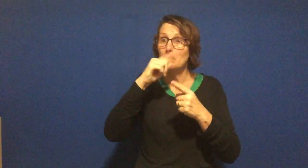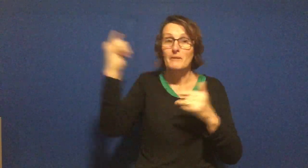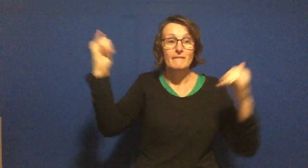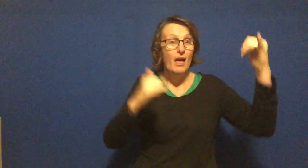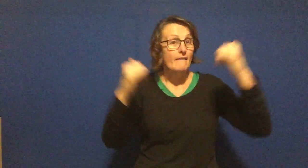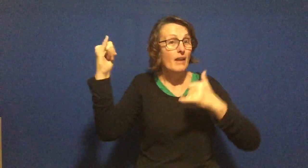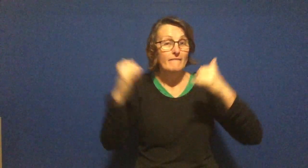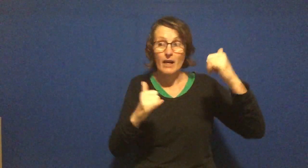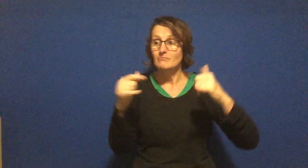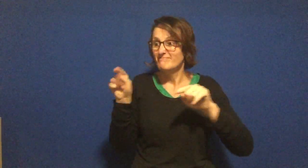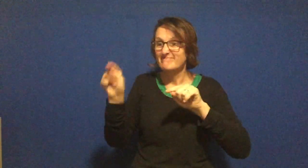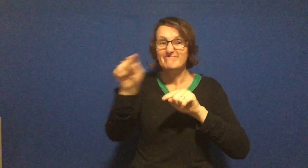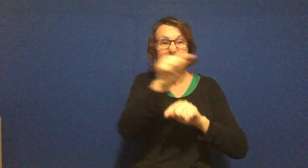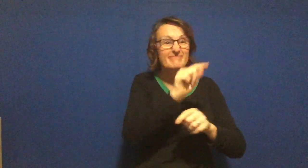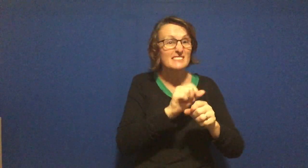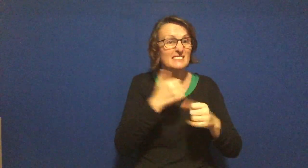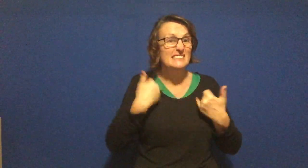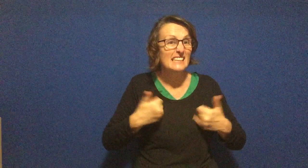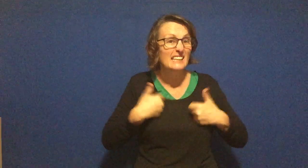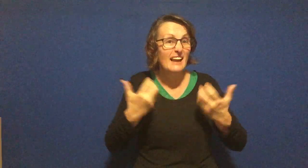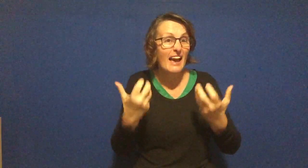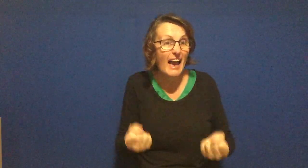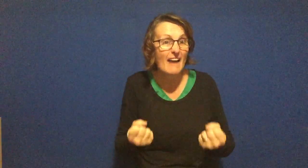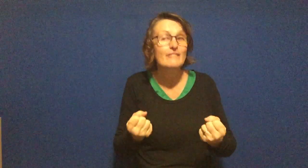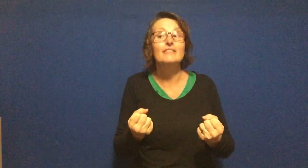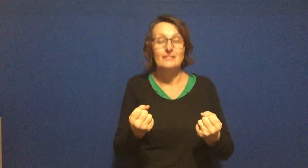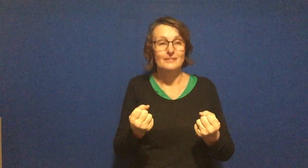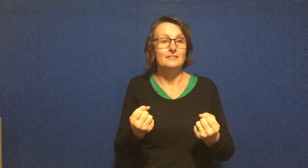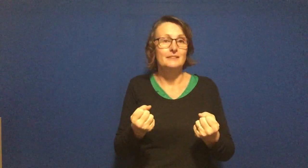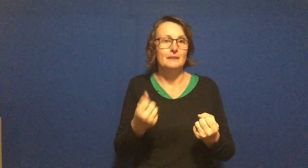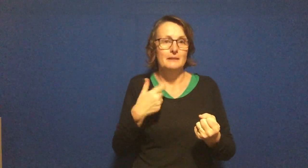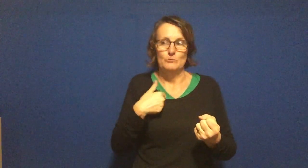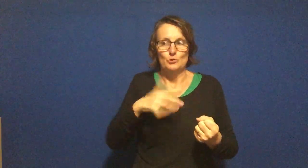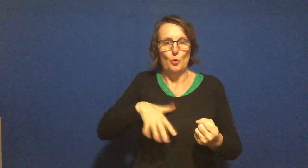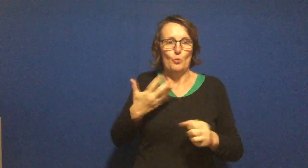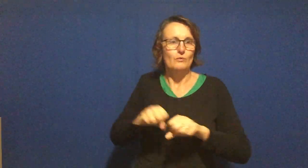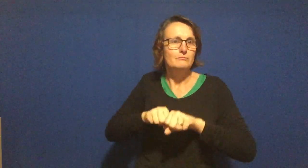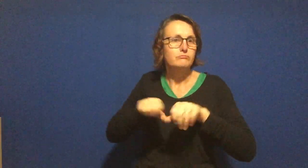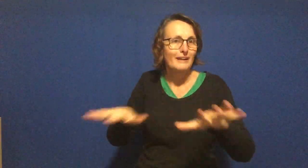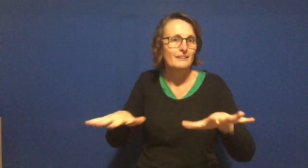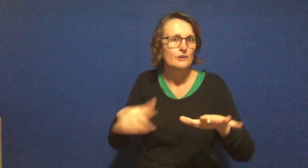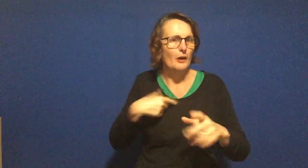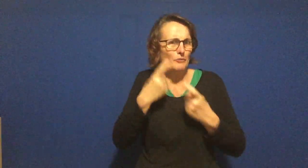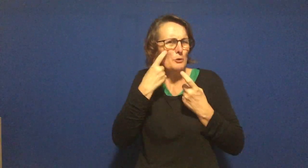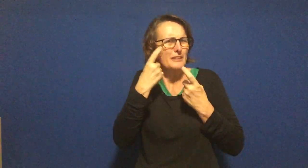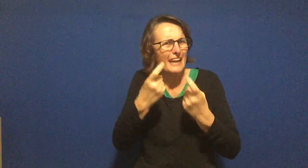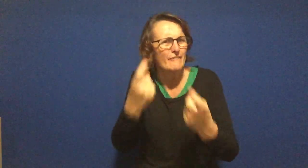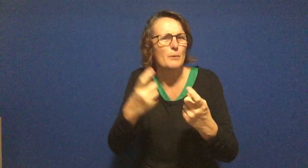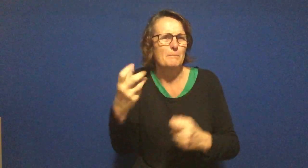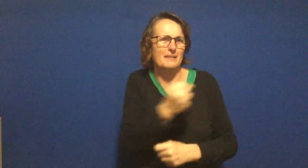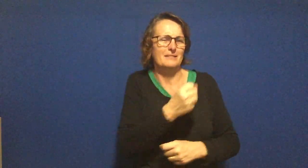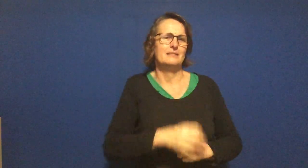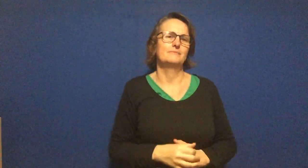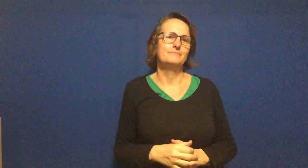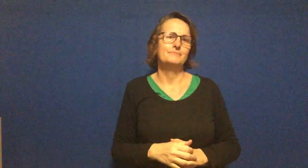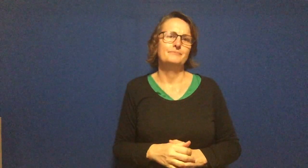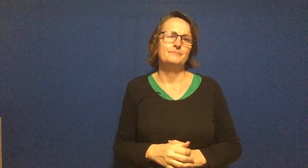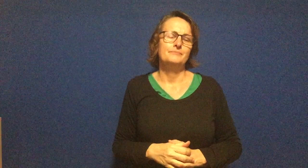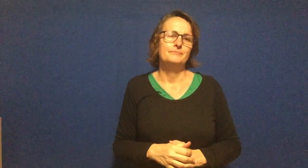with COVID-19, with the COVID-19 virus. And we've just got to be super careful. And as we said in yesterday's